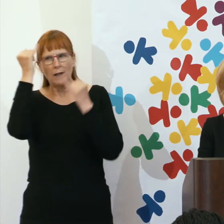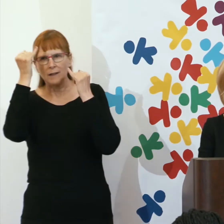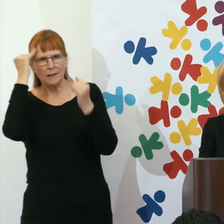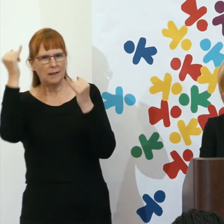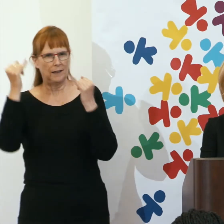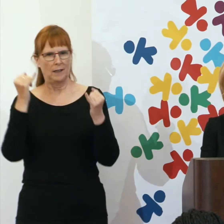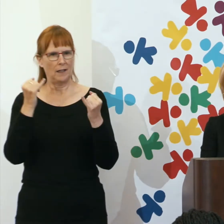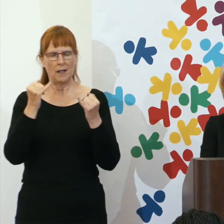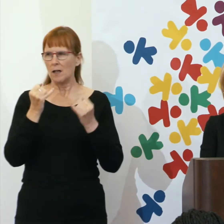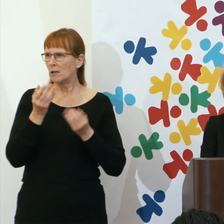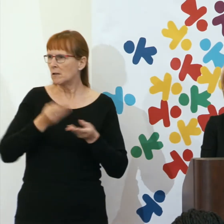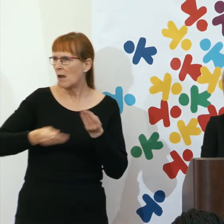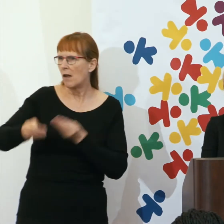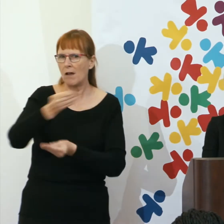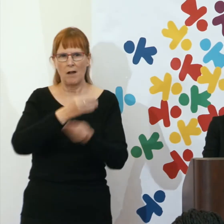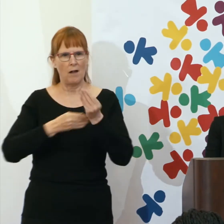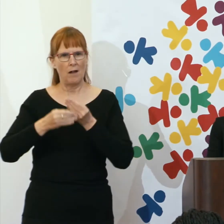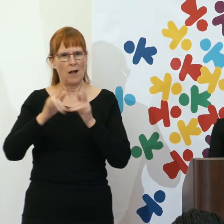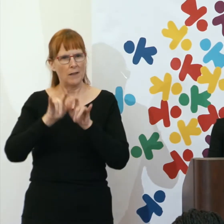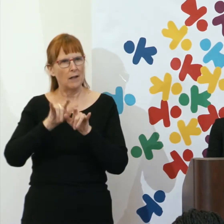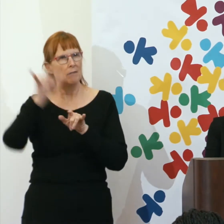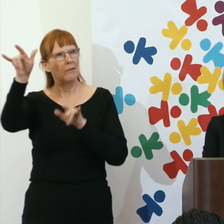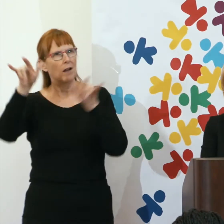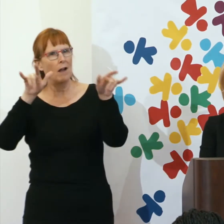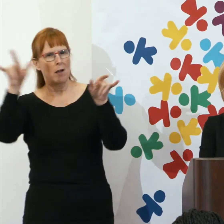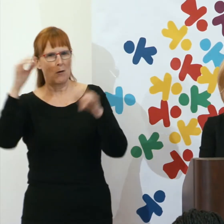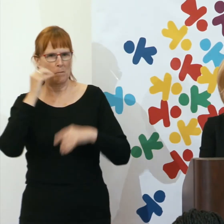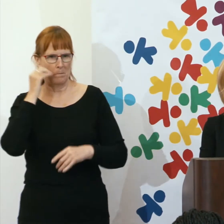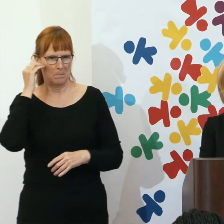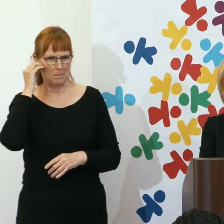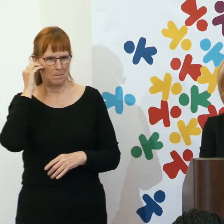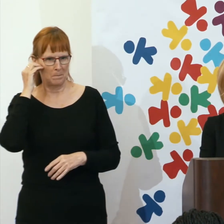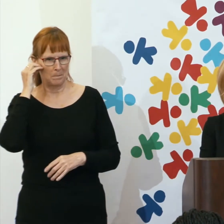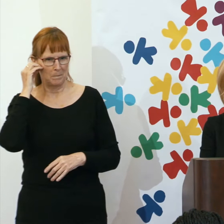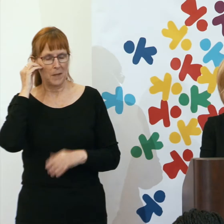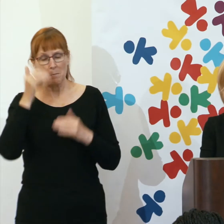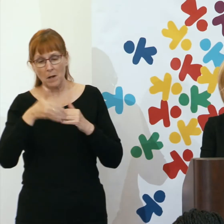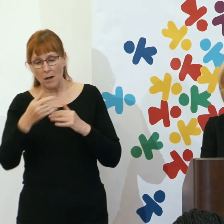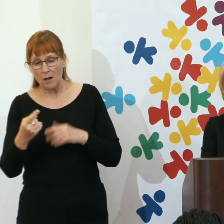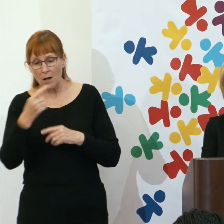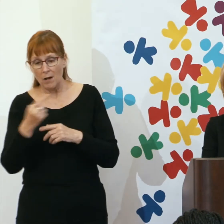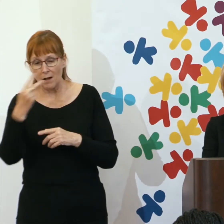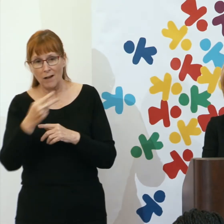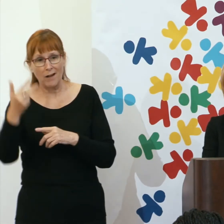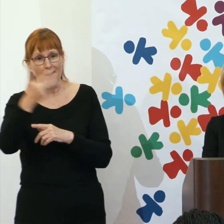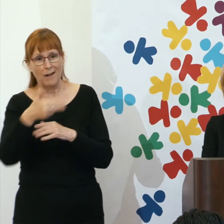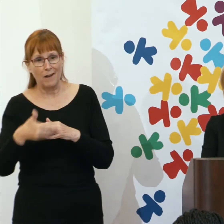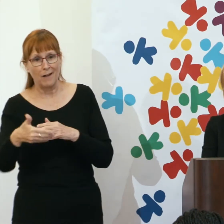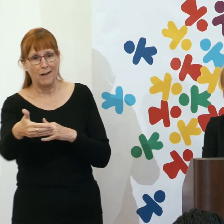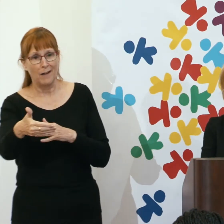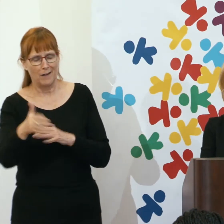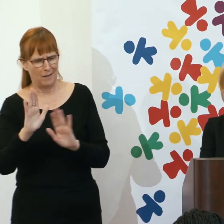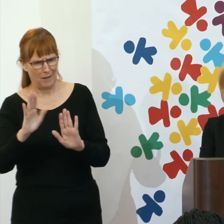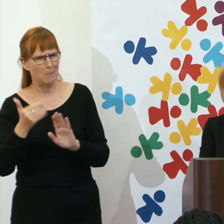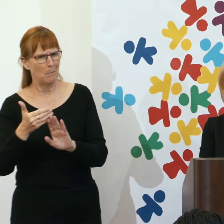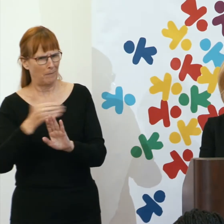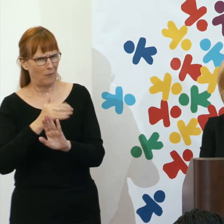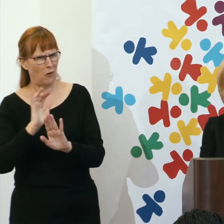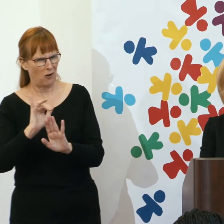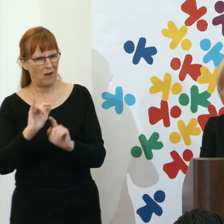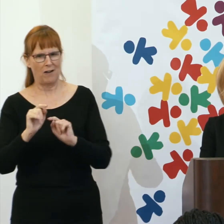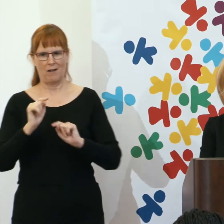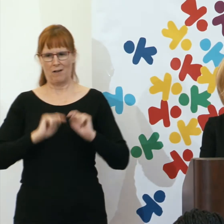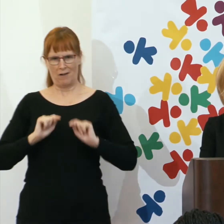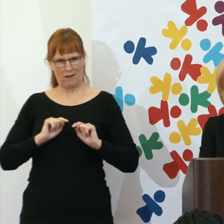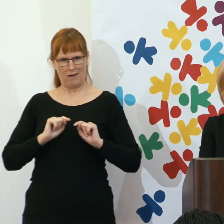energy. But before we turn to the coming days and the progress we want to make in the future, I also see this